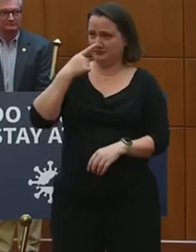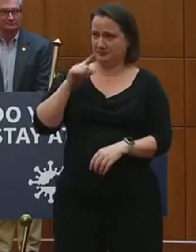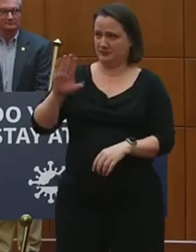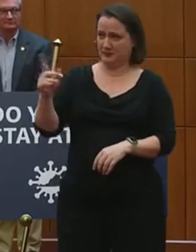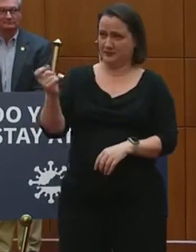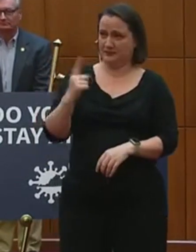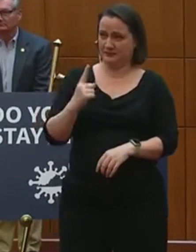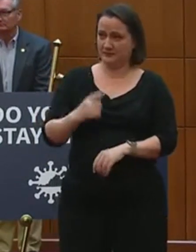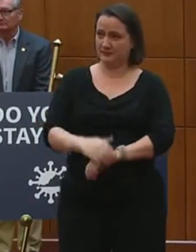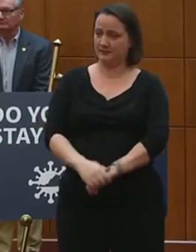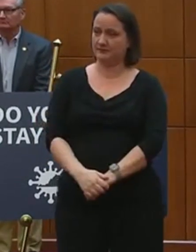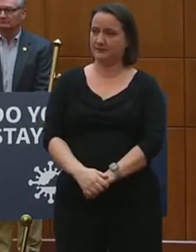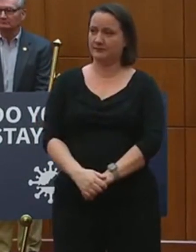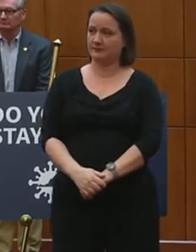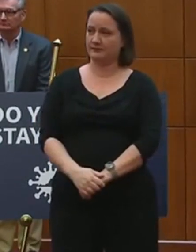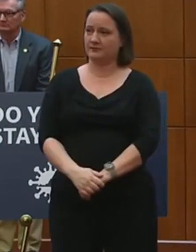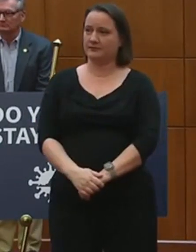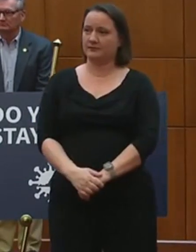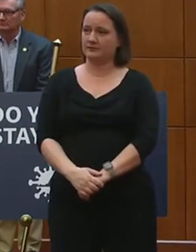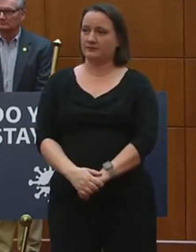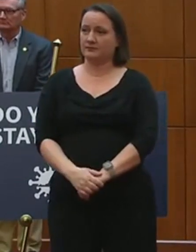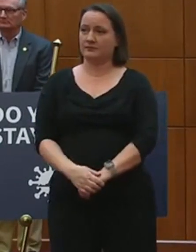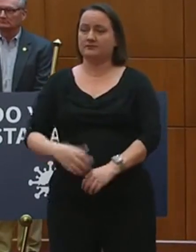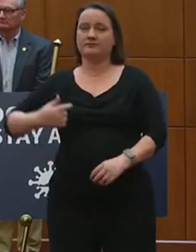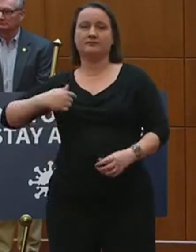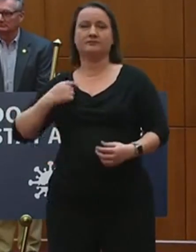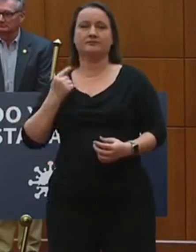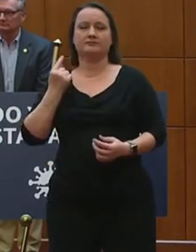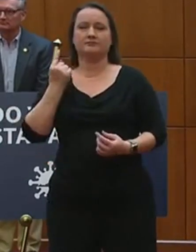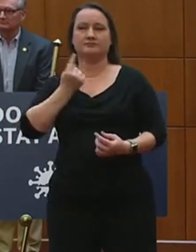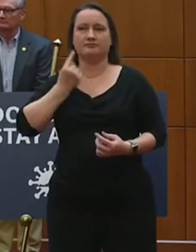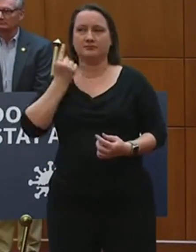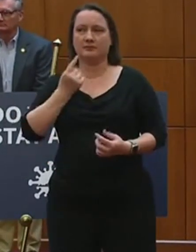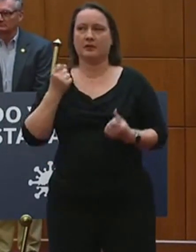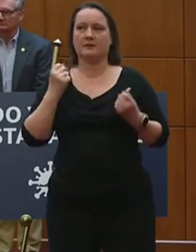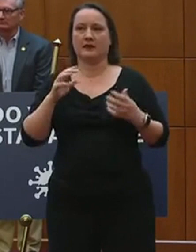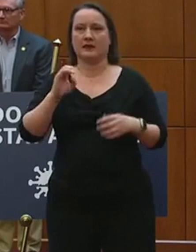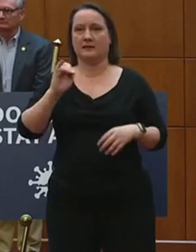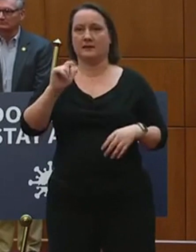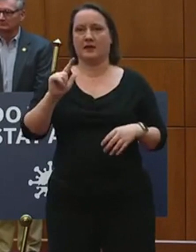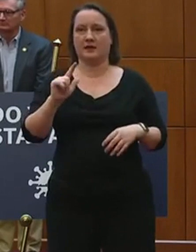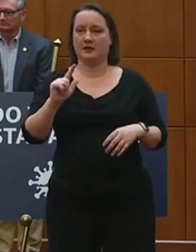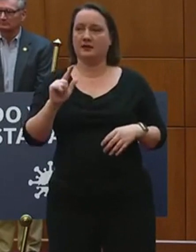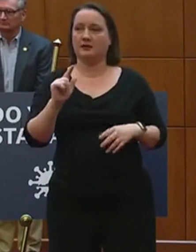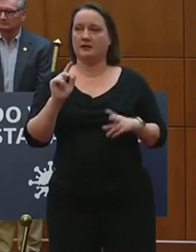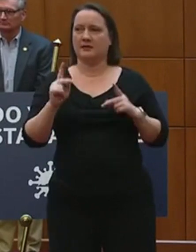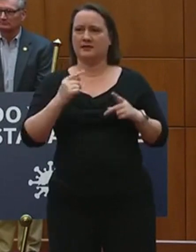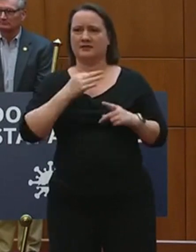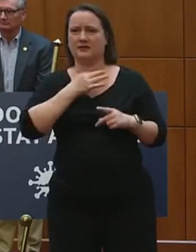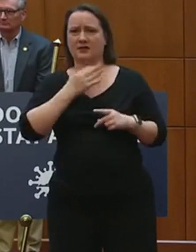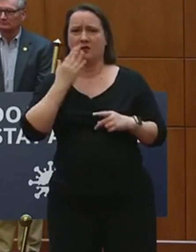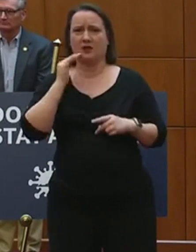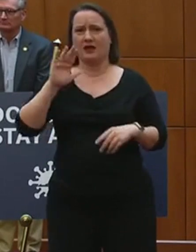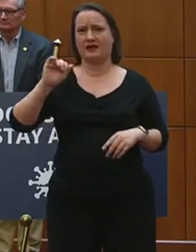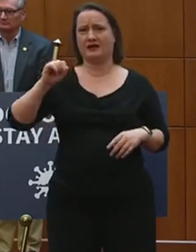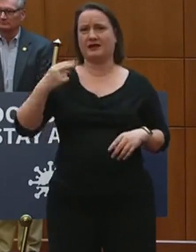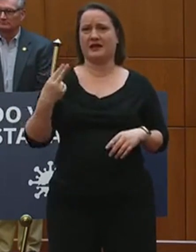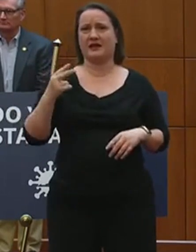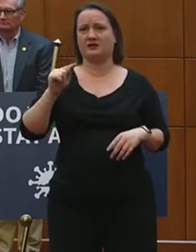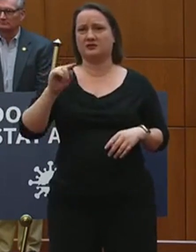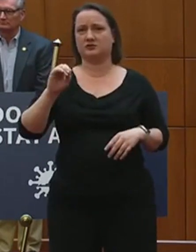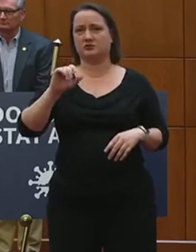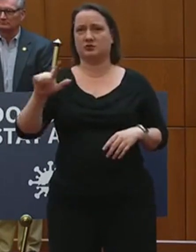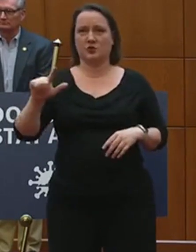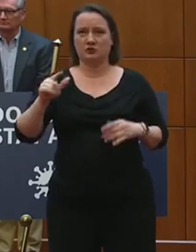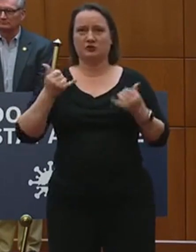your question? Yeah, so we were wondering, we got a lot of emails about people wondering why cash tolls are still in effect, and